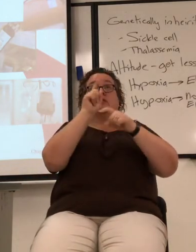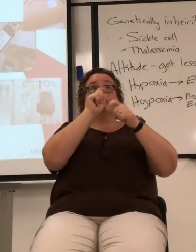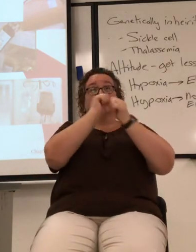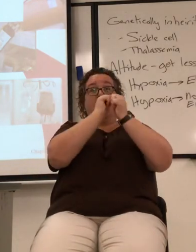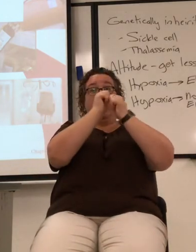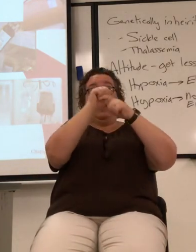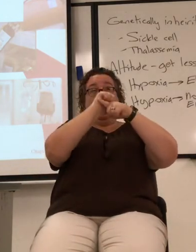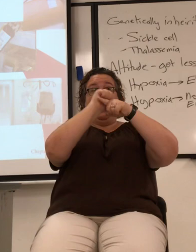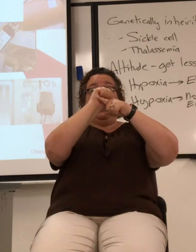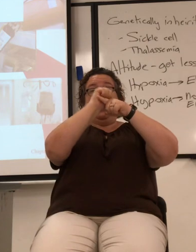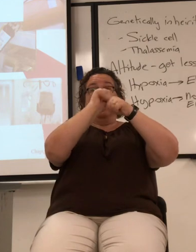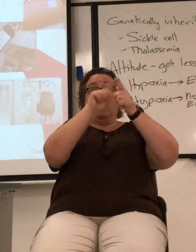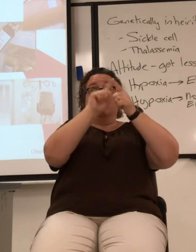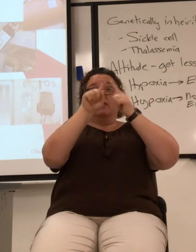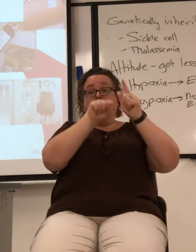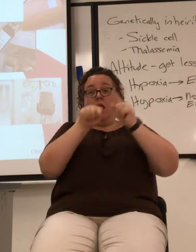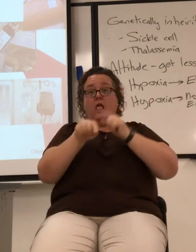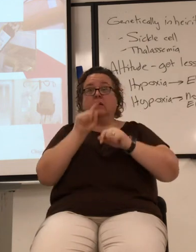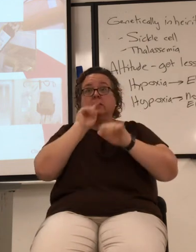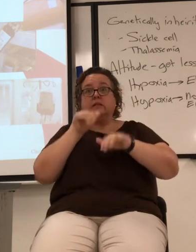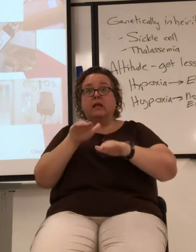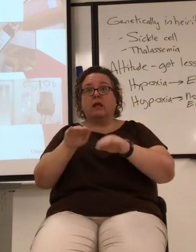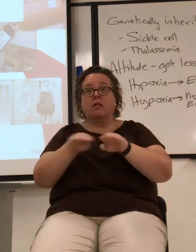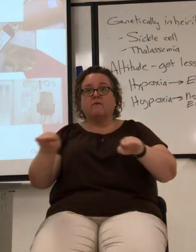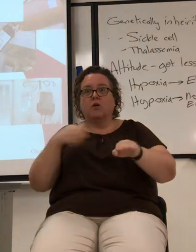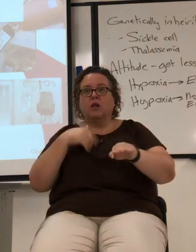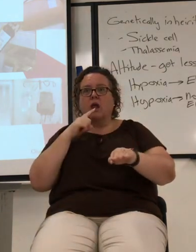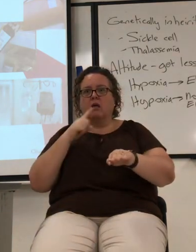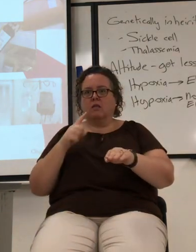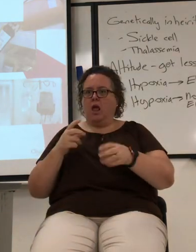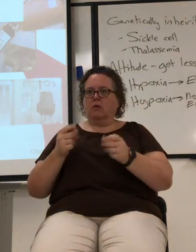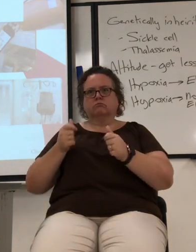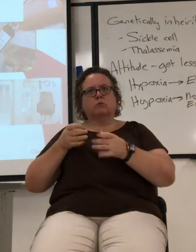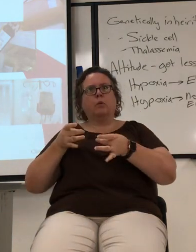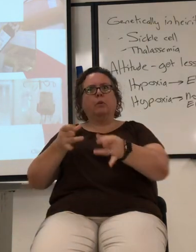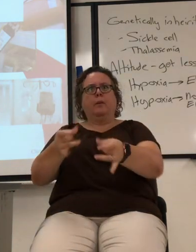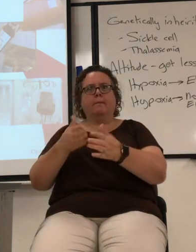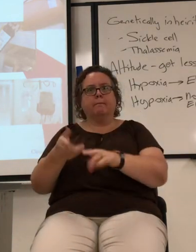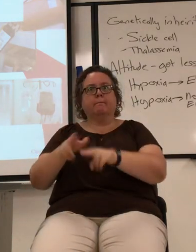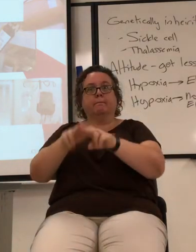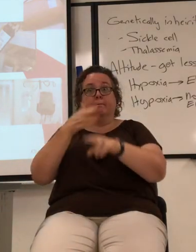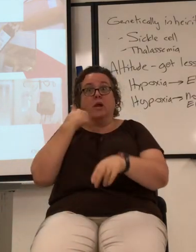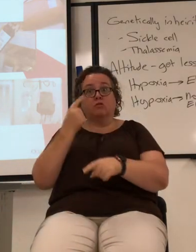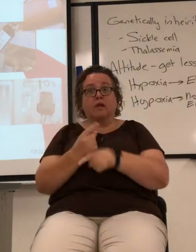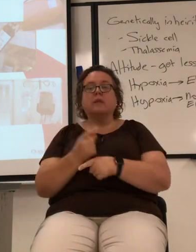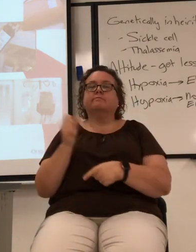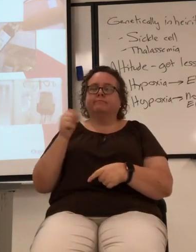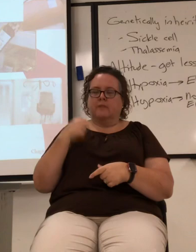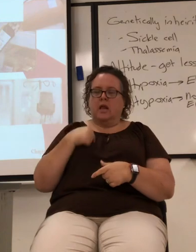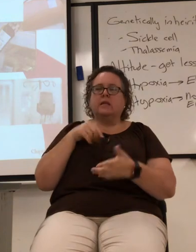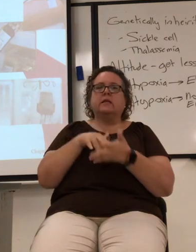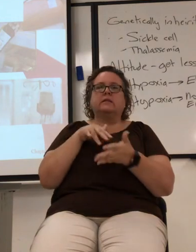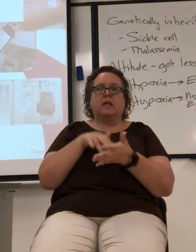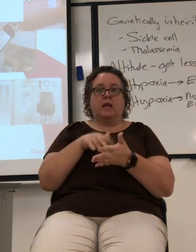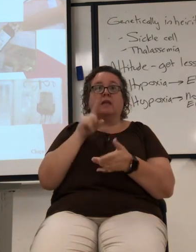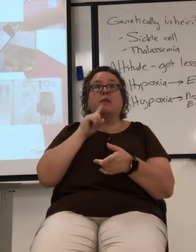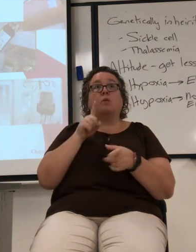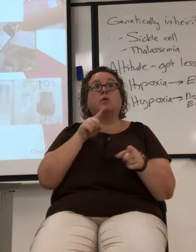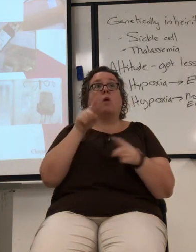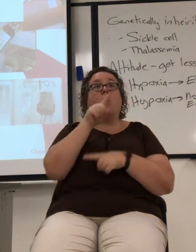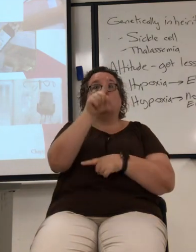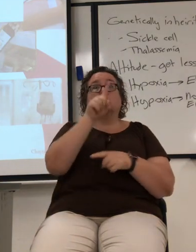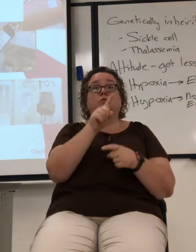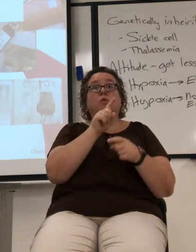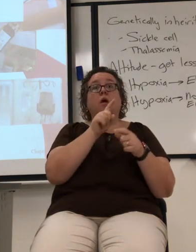the studies I came across when I was an undergrad, they would take cross-country athletes up to the mountains, train for a